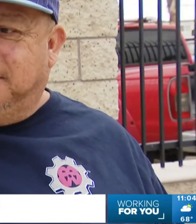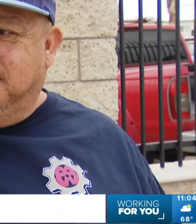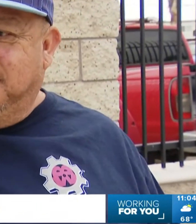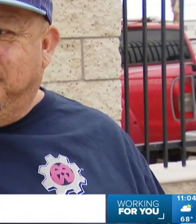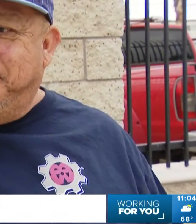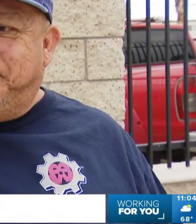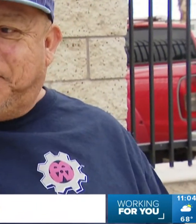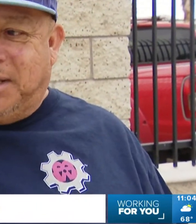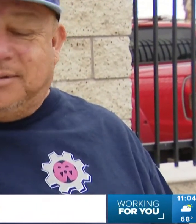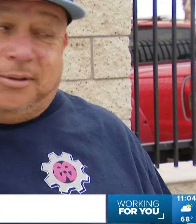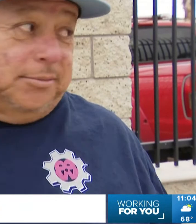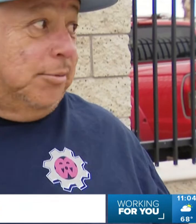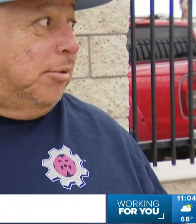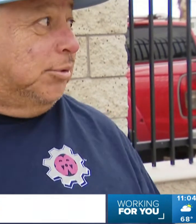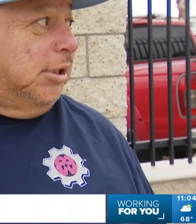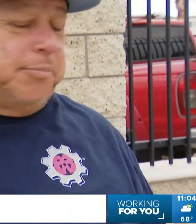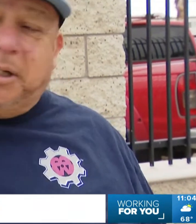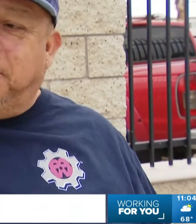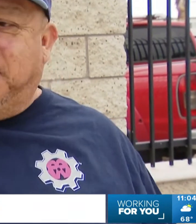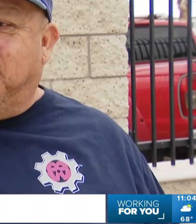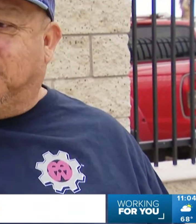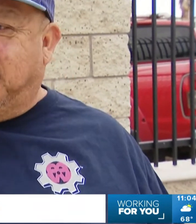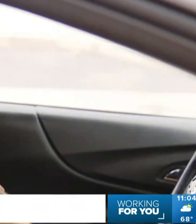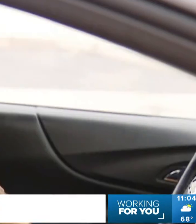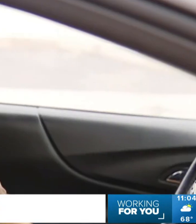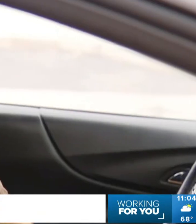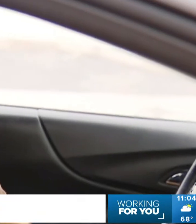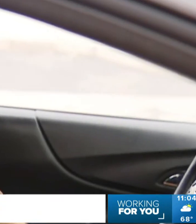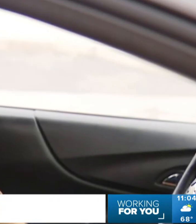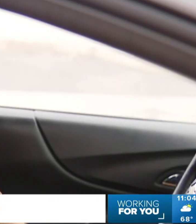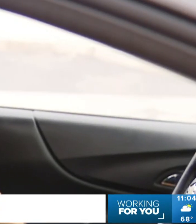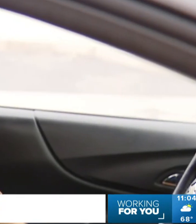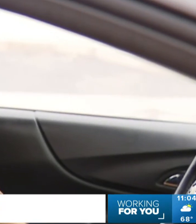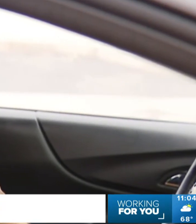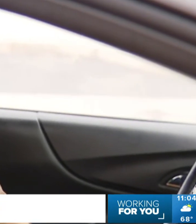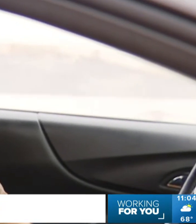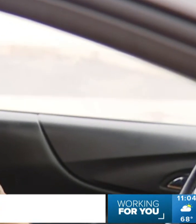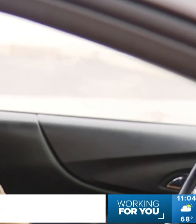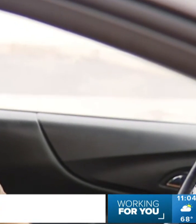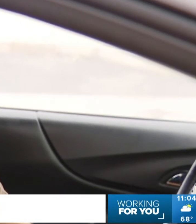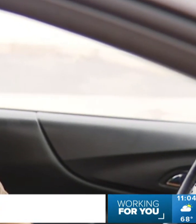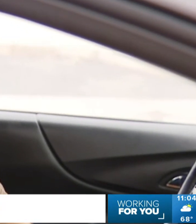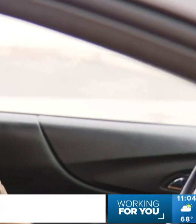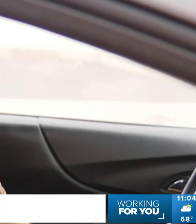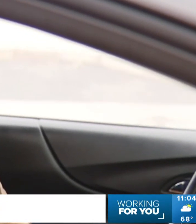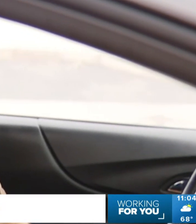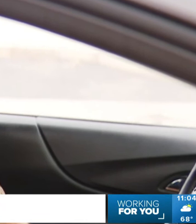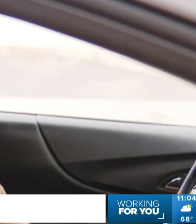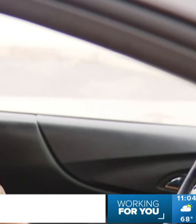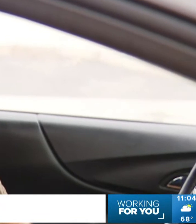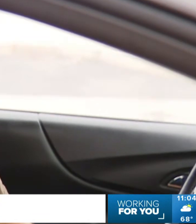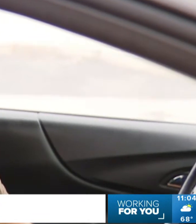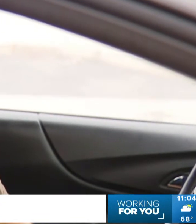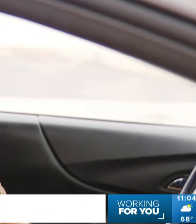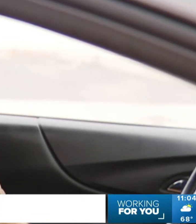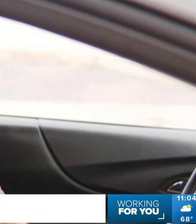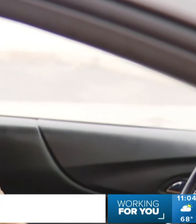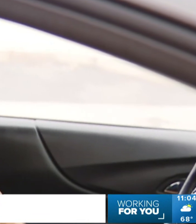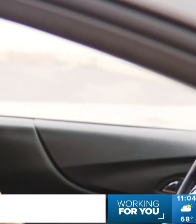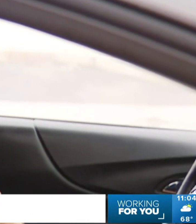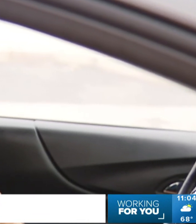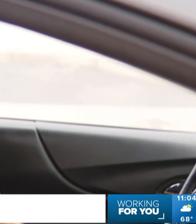since last night. So we'll see. It's probably going to be here all day. I'm more looking at this for like my dog, you know, washing